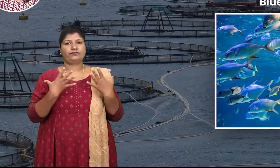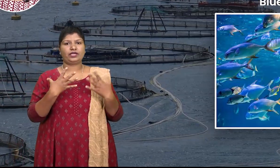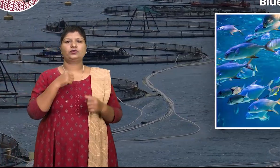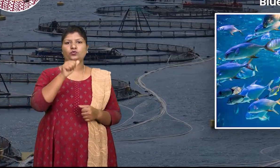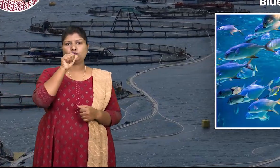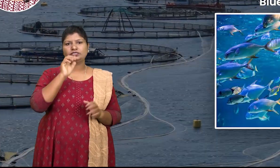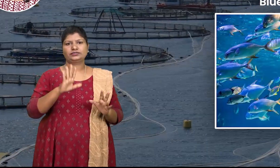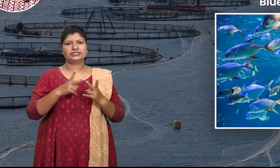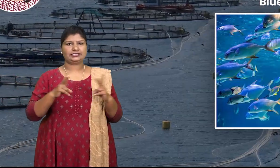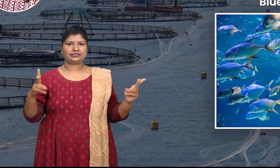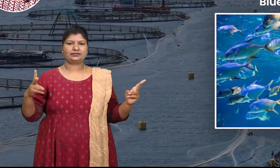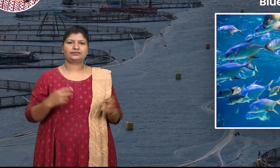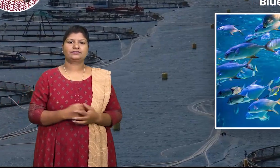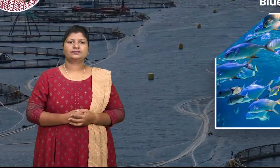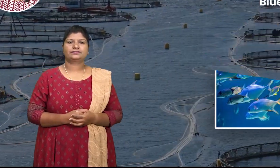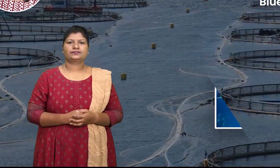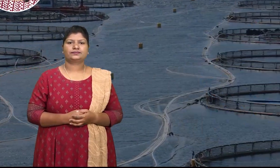waters, etc.